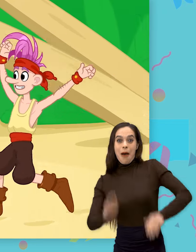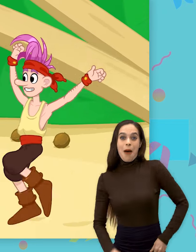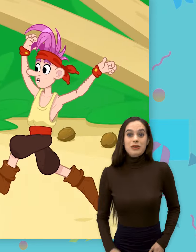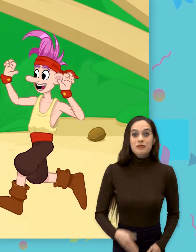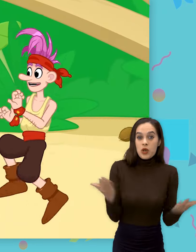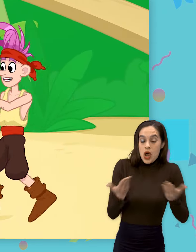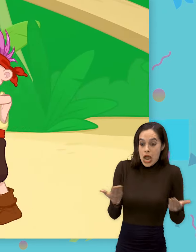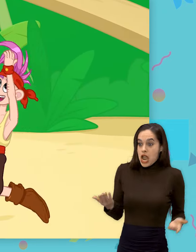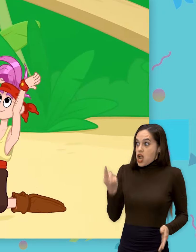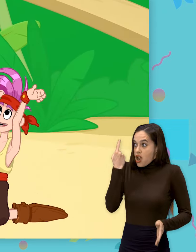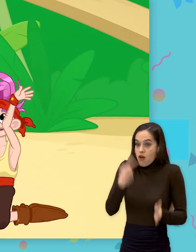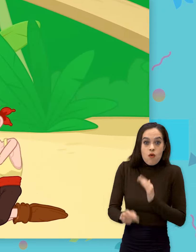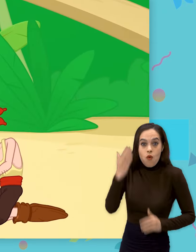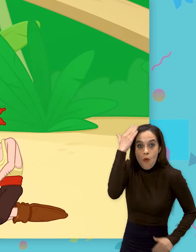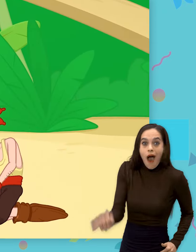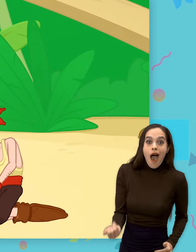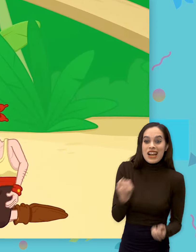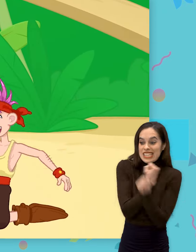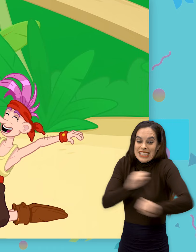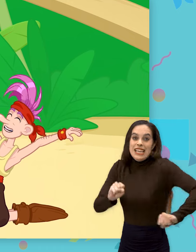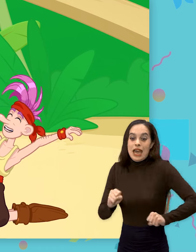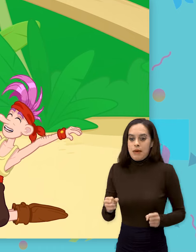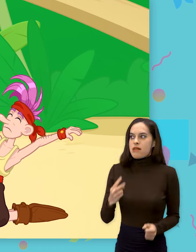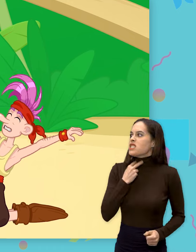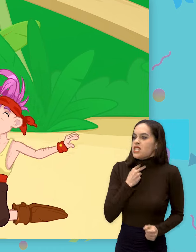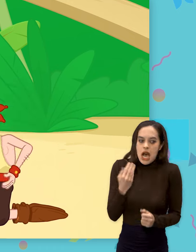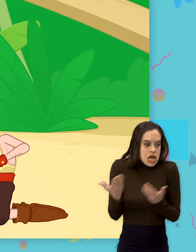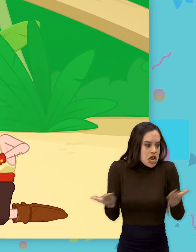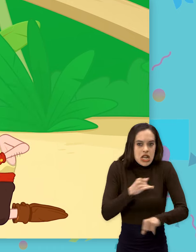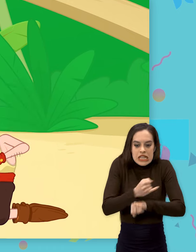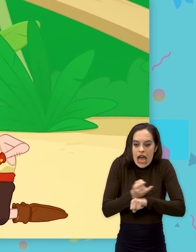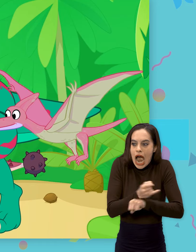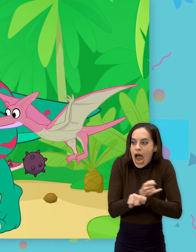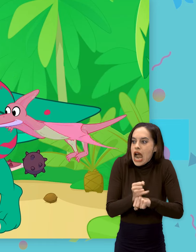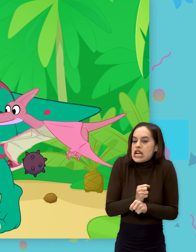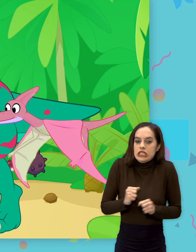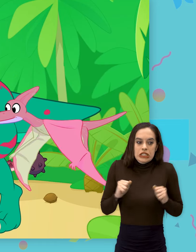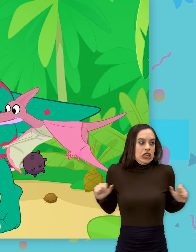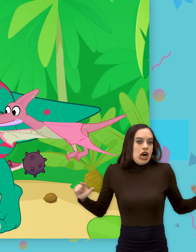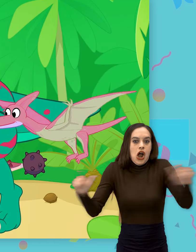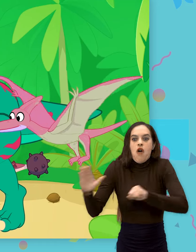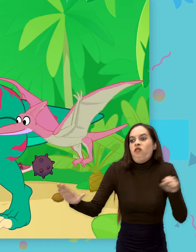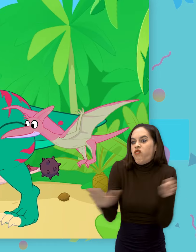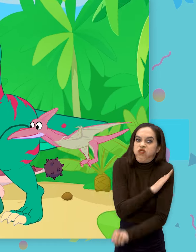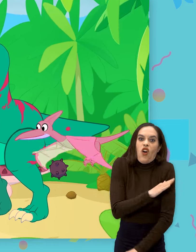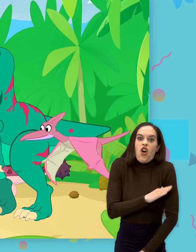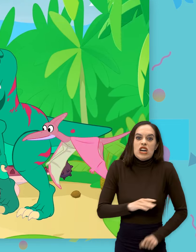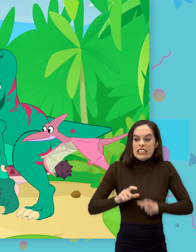Great! You are here to save me. I'm stuck on this island, and it's filled with